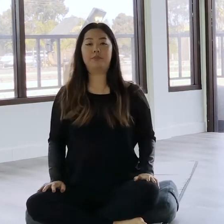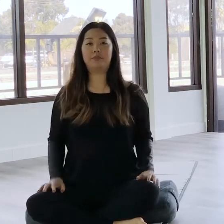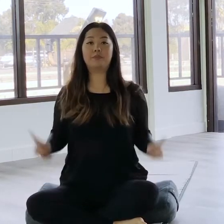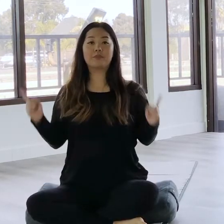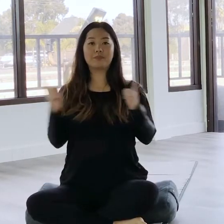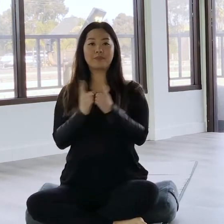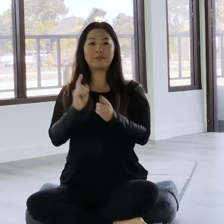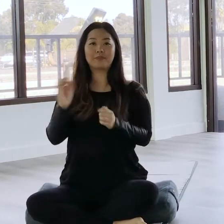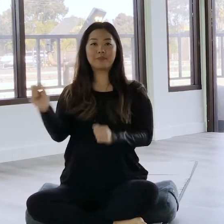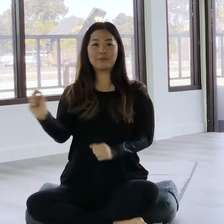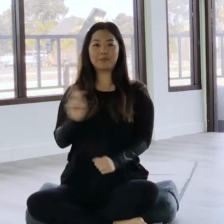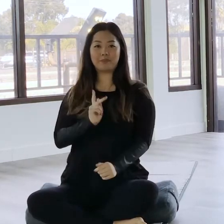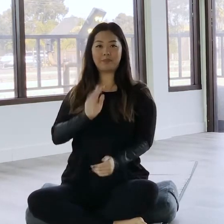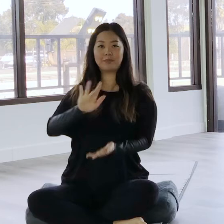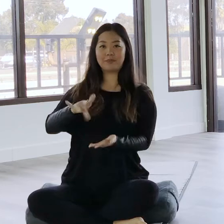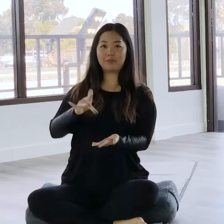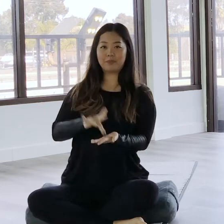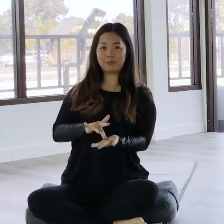back to center.